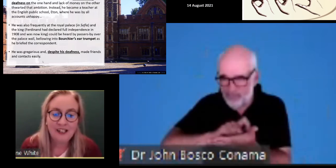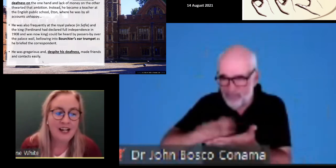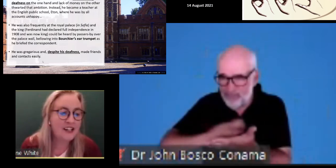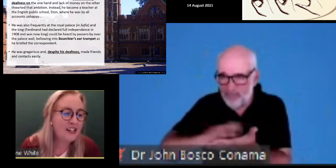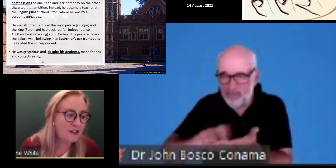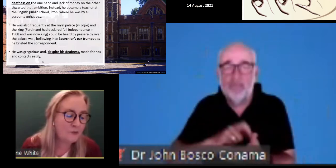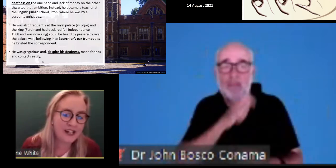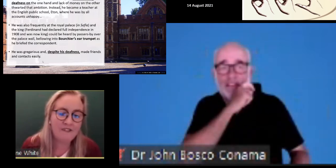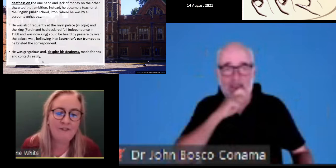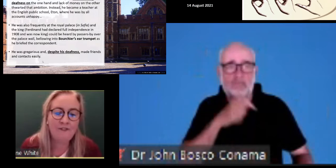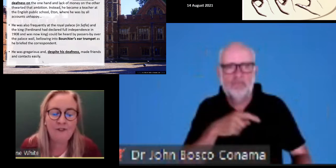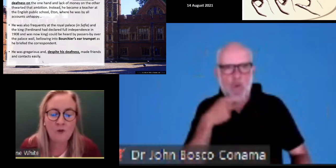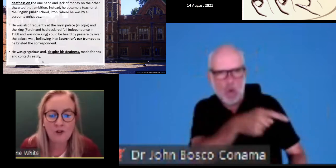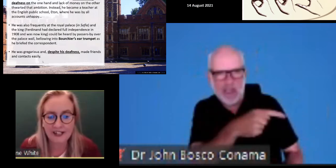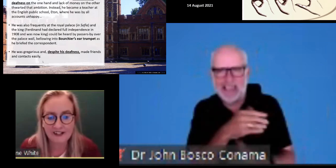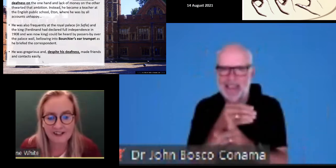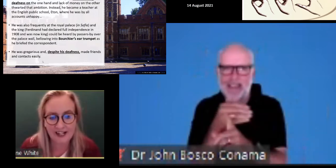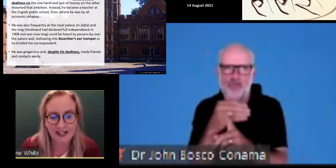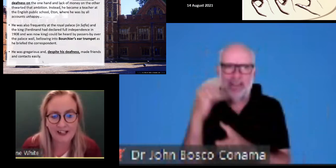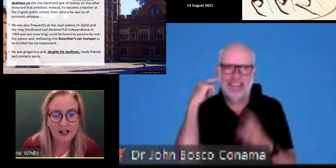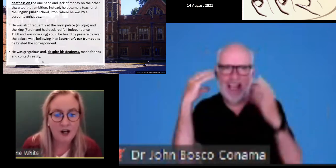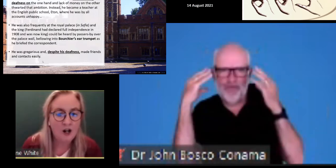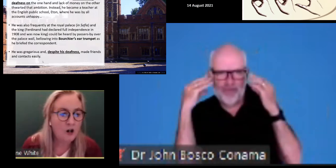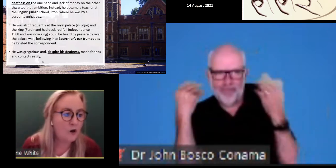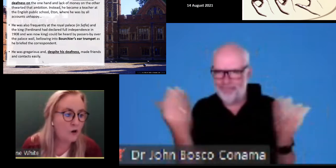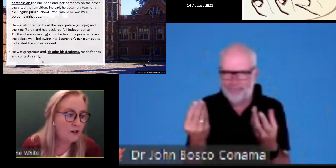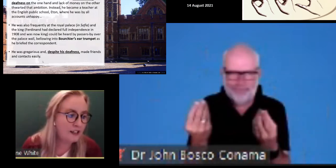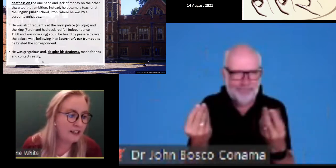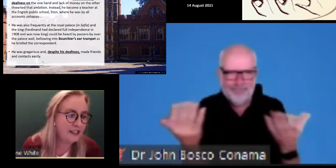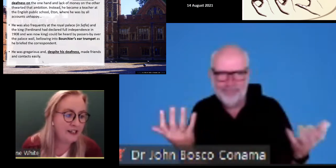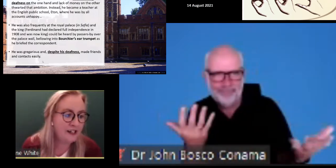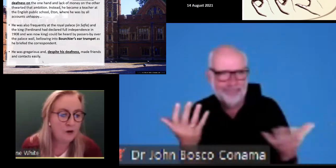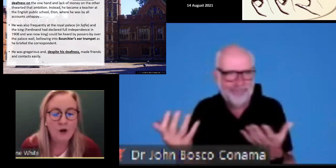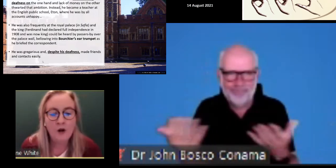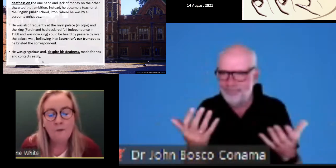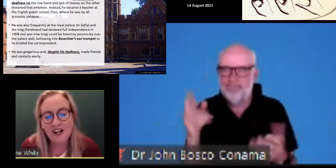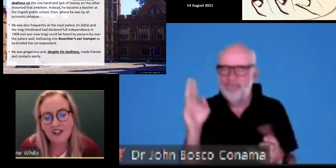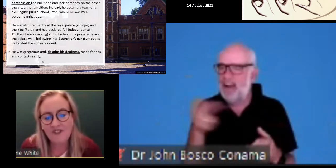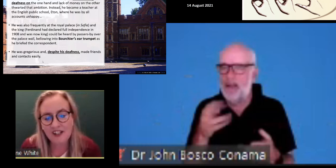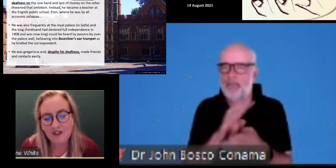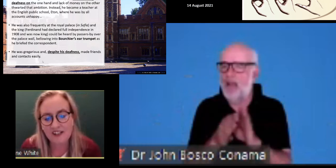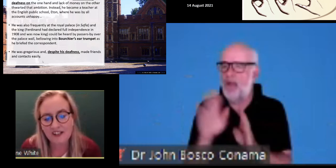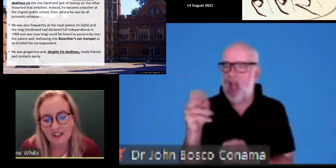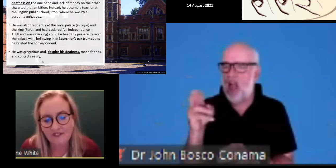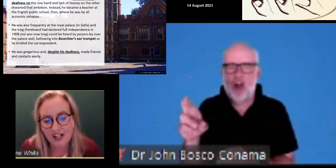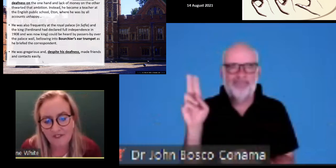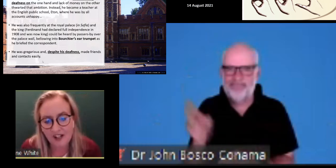And here we have Foley saying, oh, he, because of his increasing deafness,